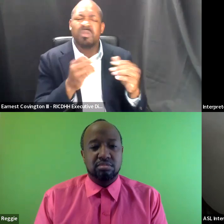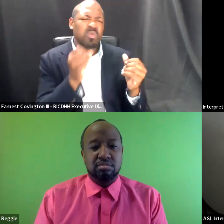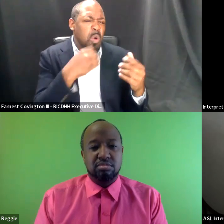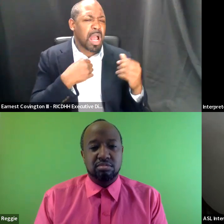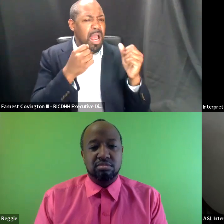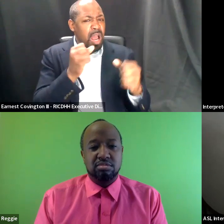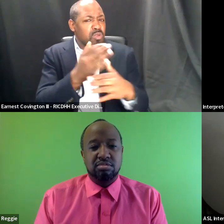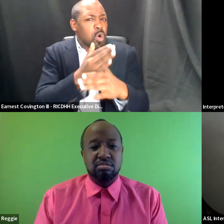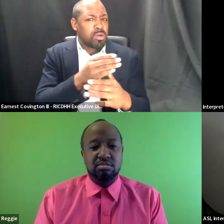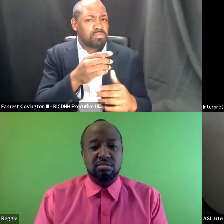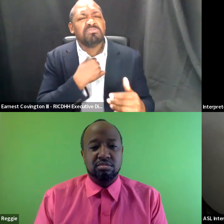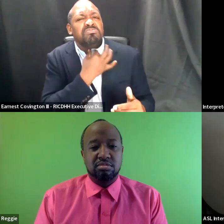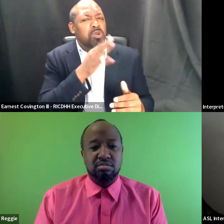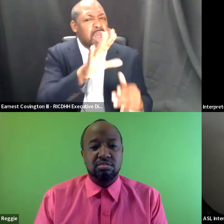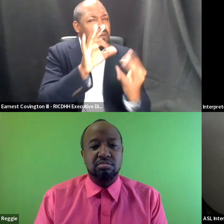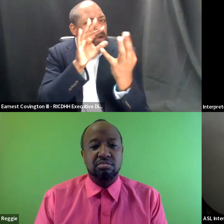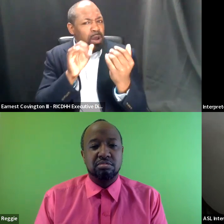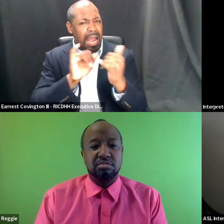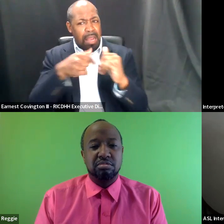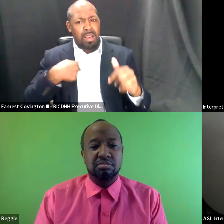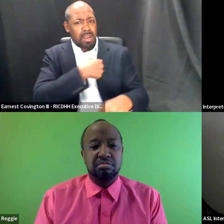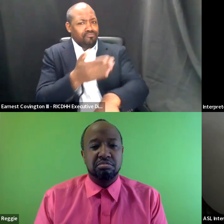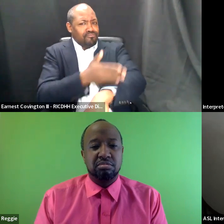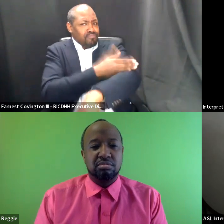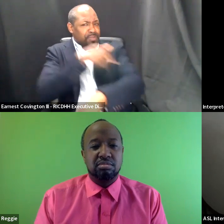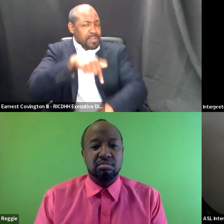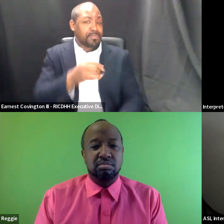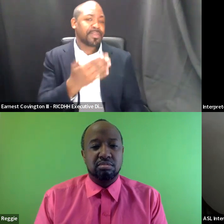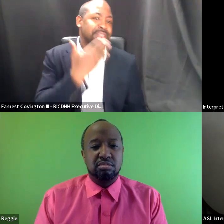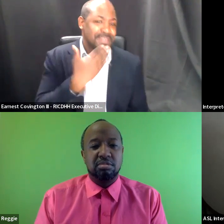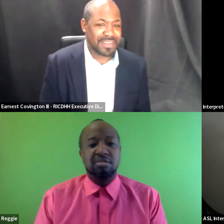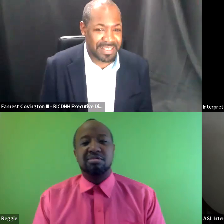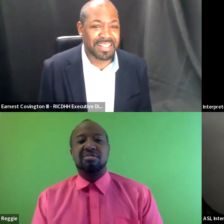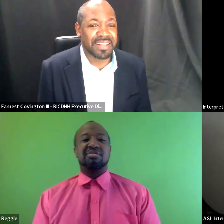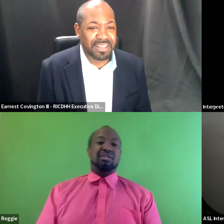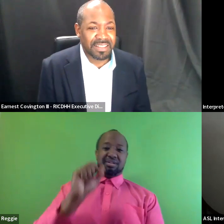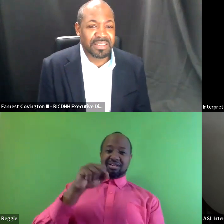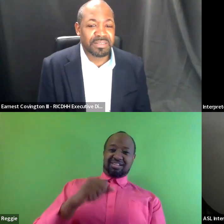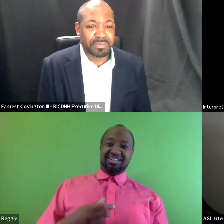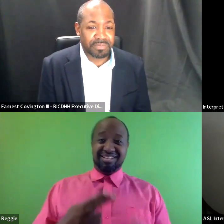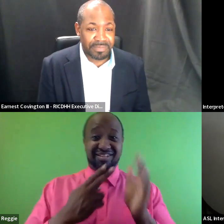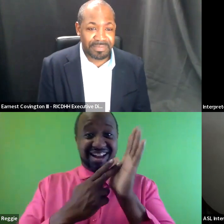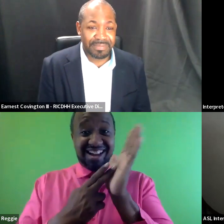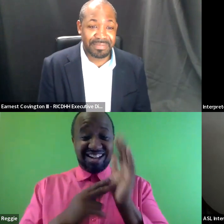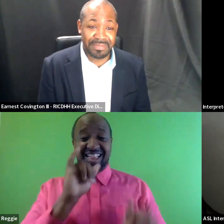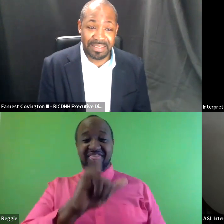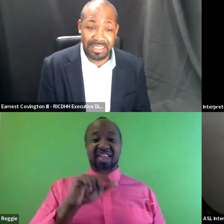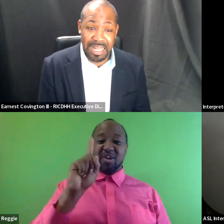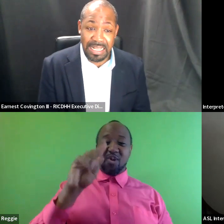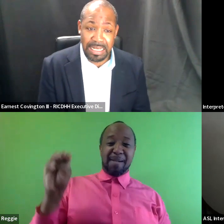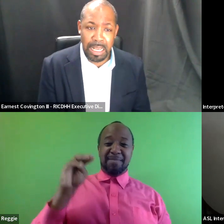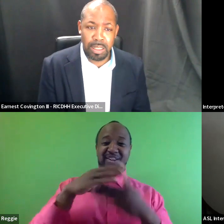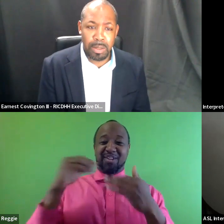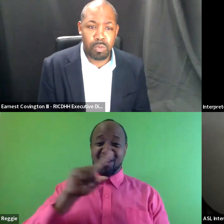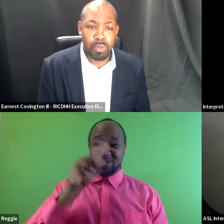the community at large. I'm just wondering if you have any bits of advice for how we can improve our situation